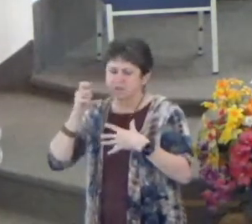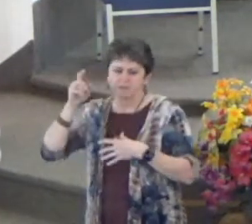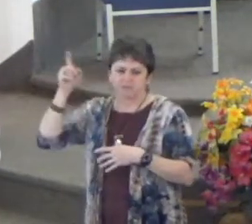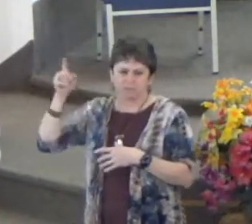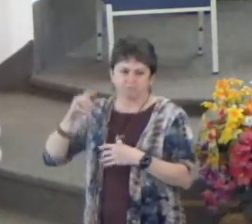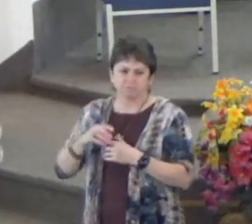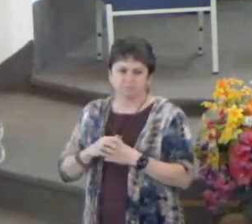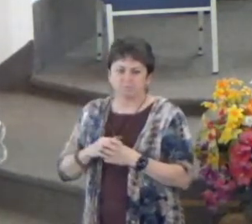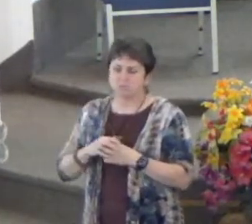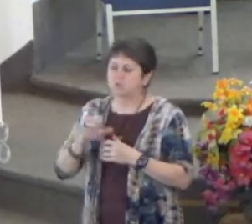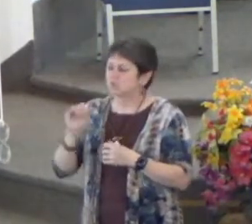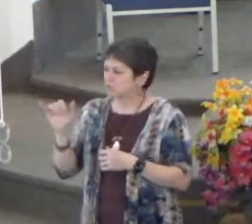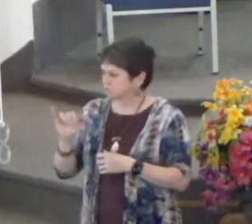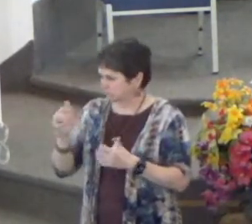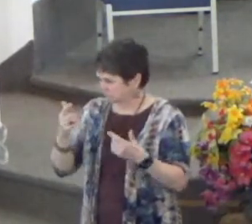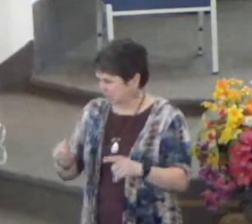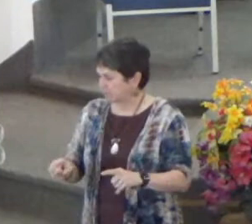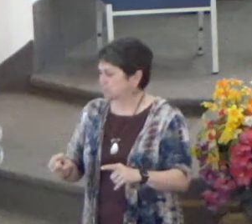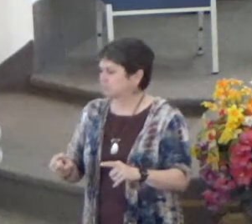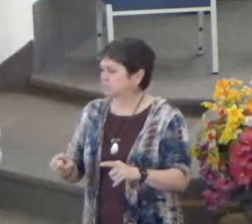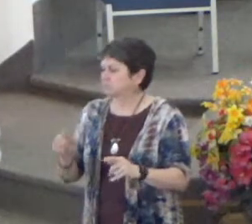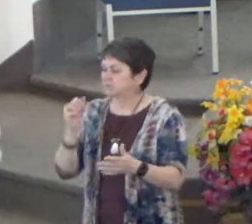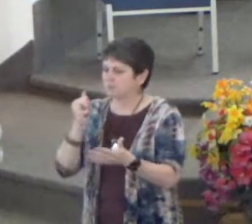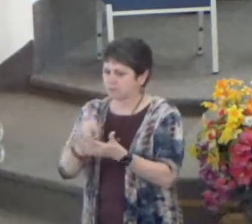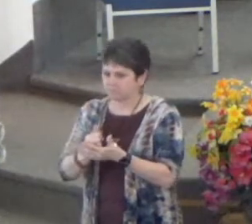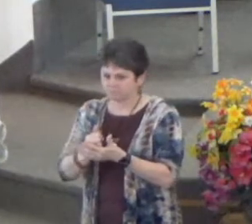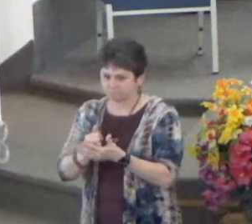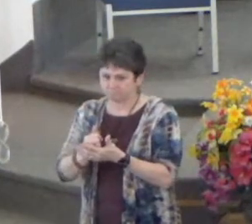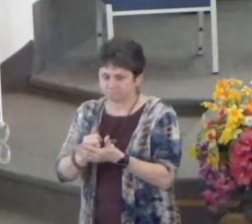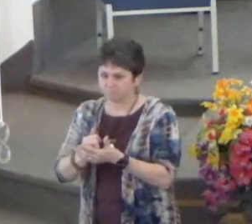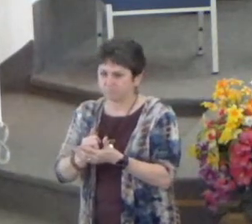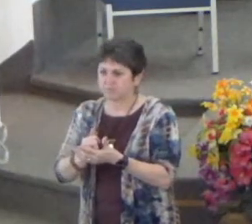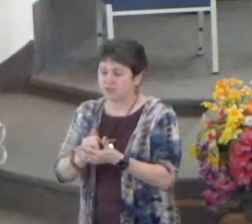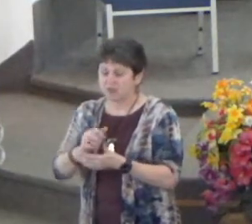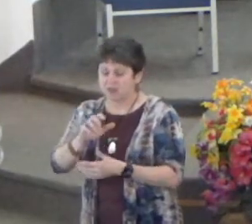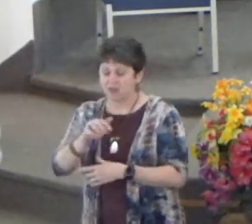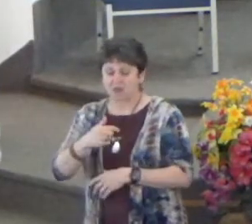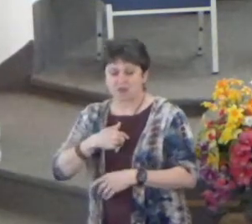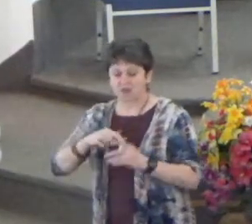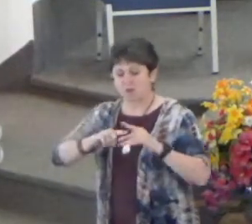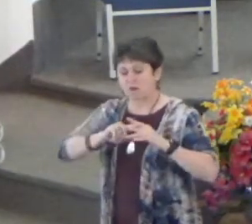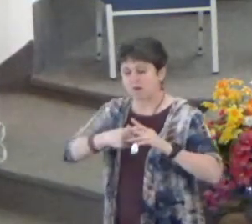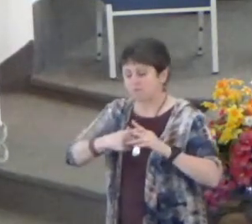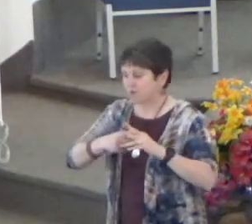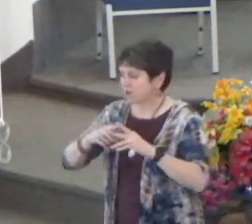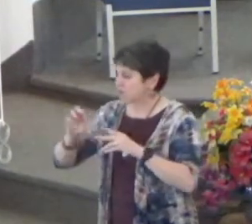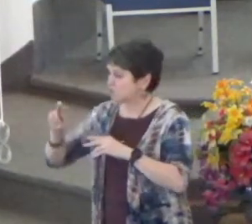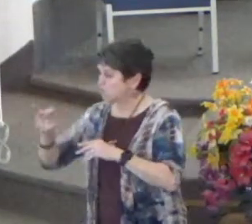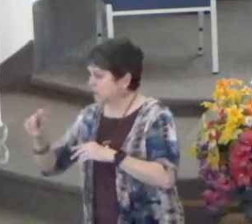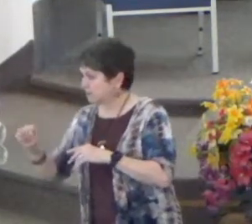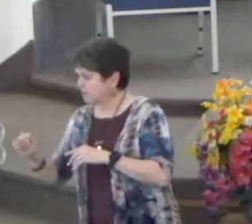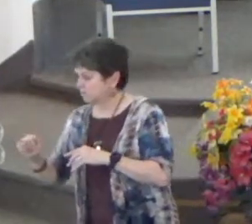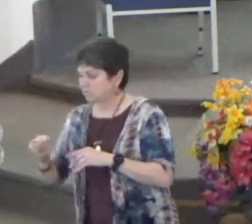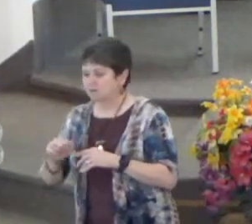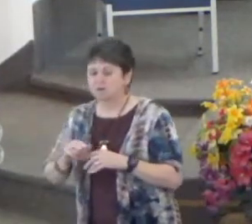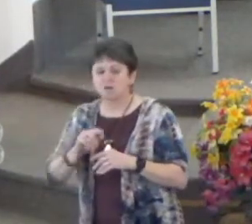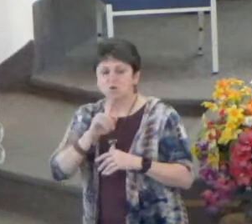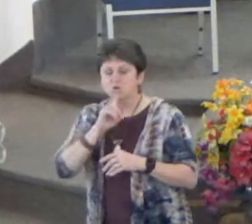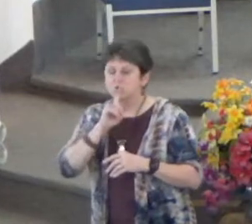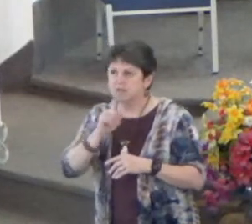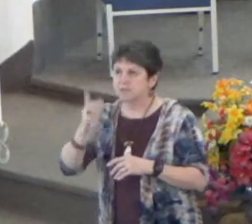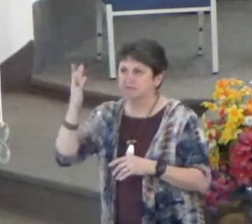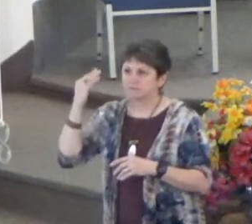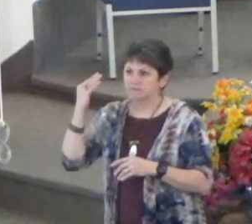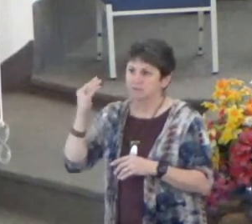him. So shall it be. Amen. I'm the Alpha and the Omega, says the Lord God, who is, and